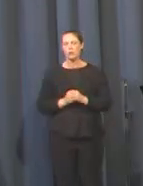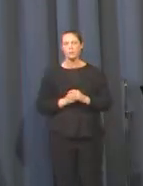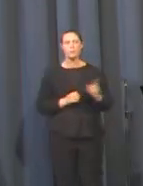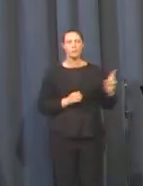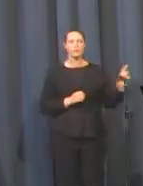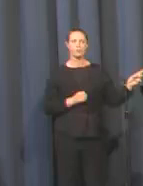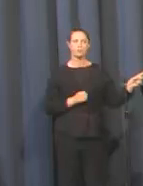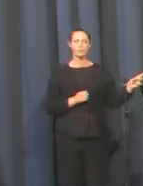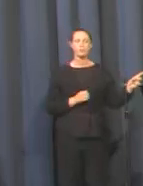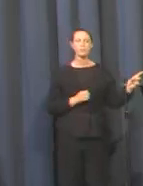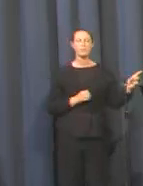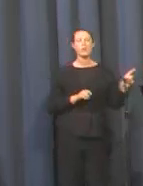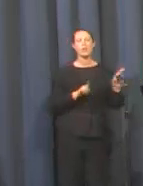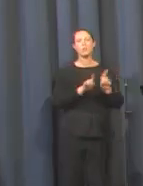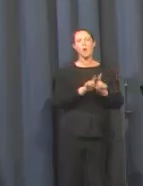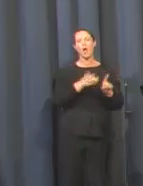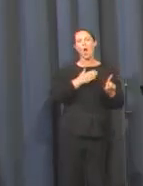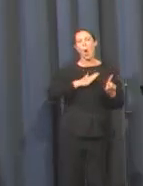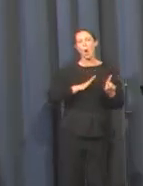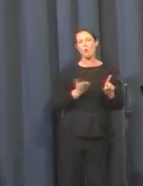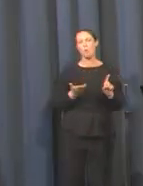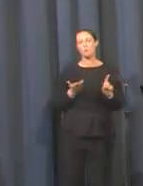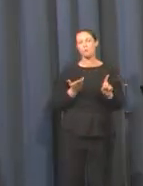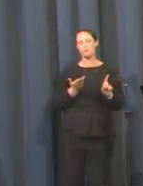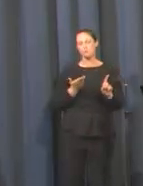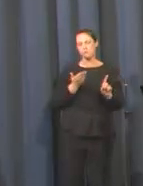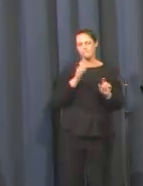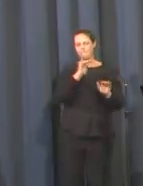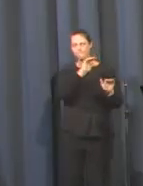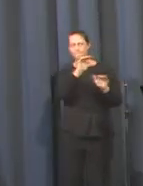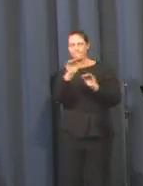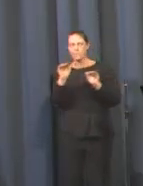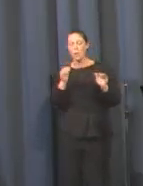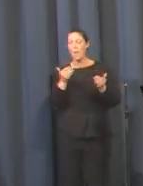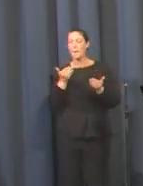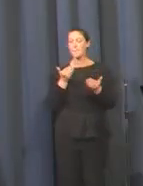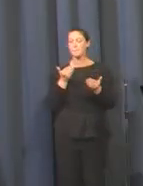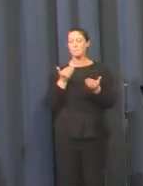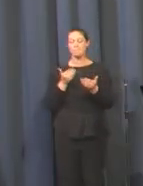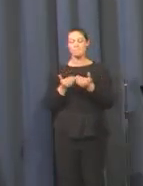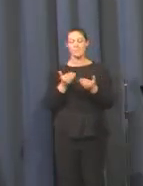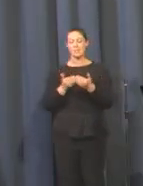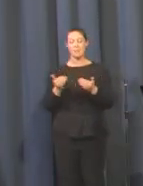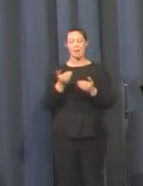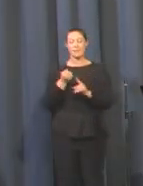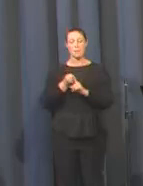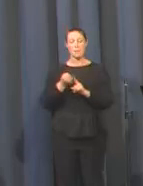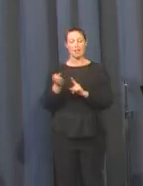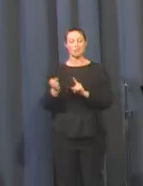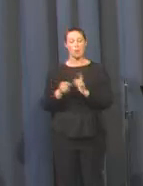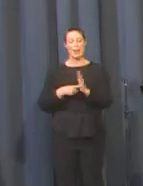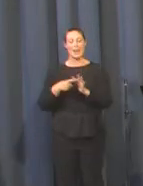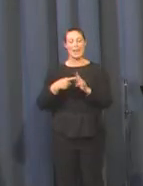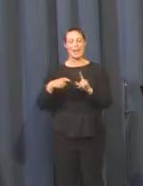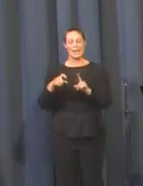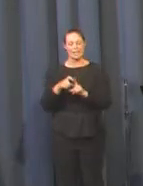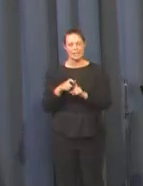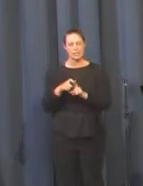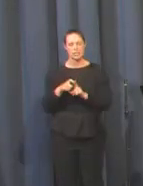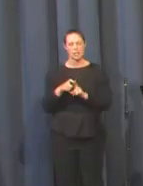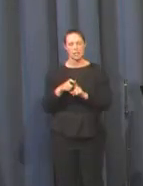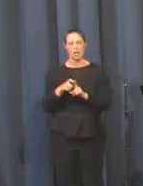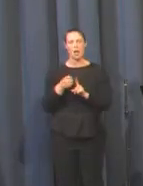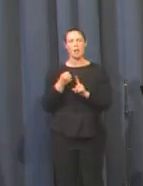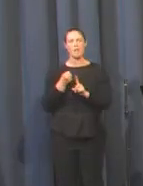And I think it's important to remember also with any of the effects that they see from lead that the effects are